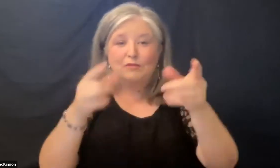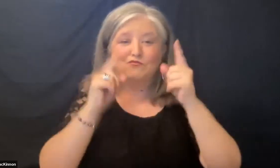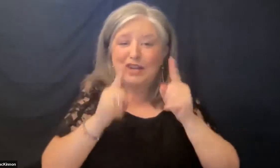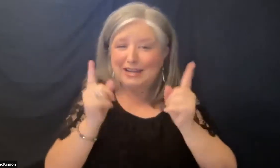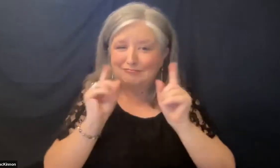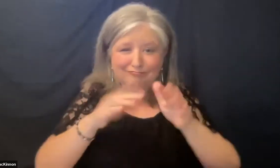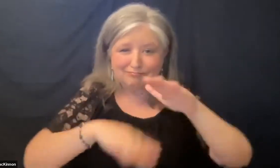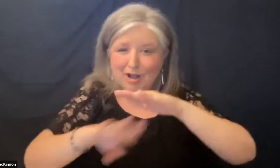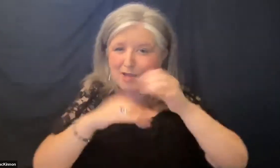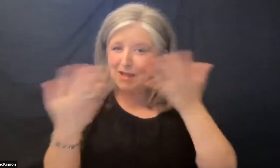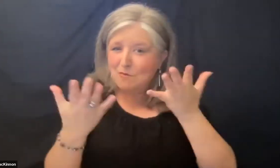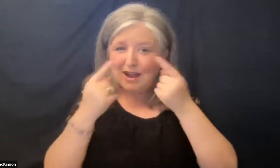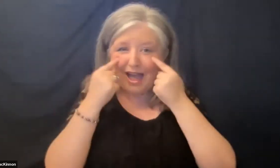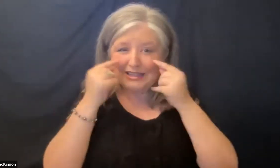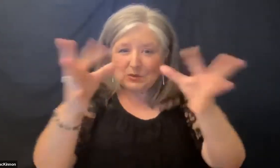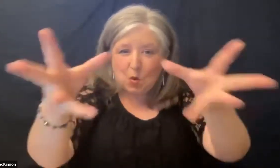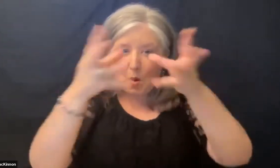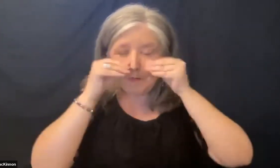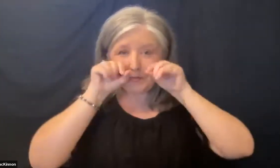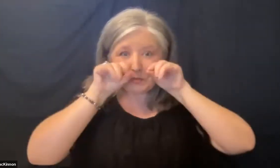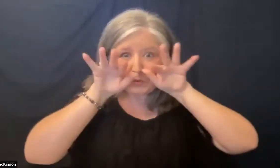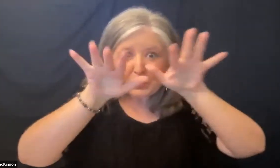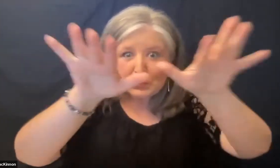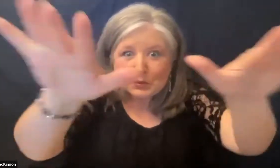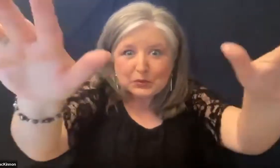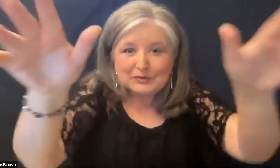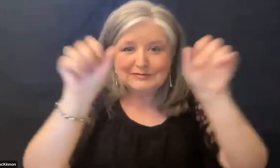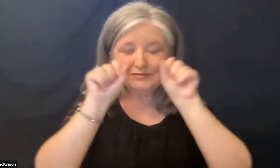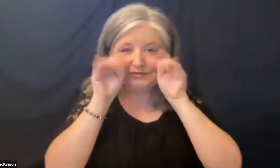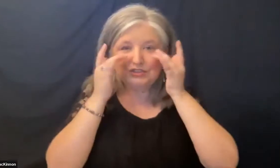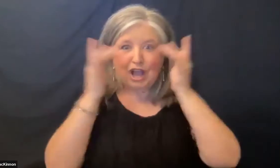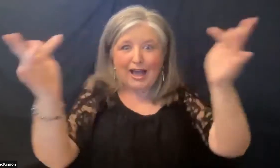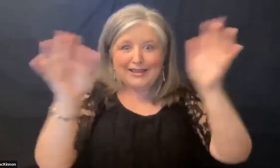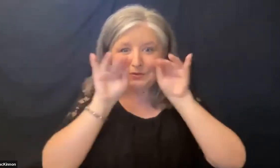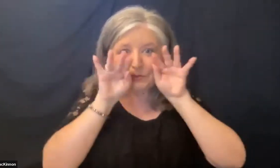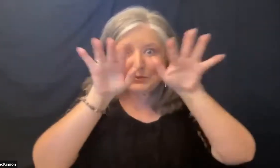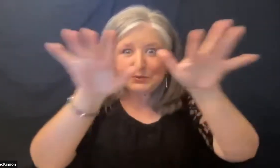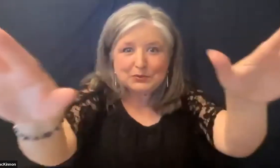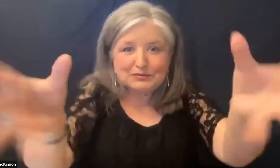And for some of you, your ears through the spoken English interpretation, for all of your eyes to absorb,